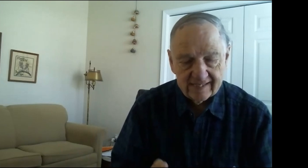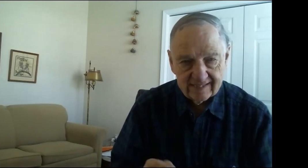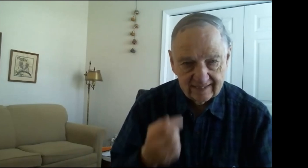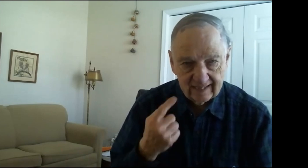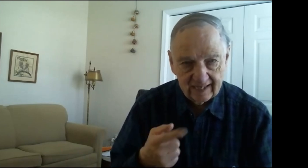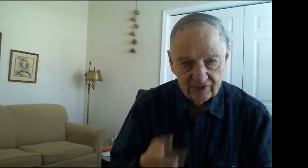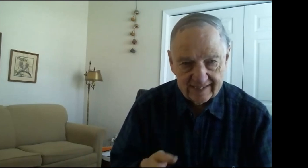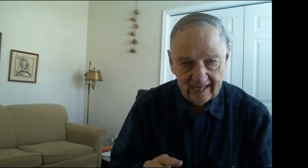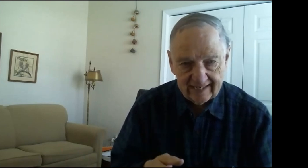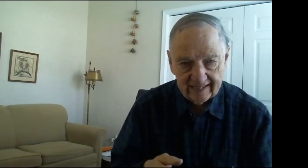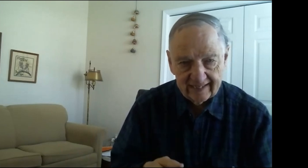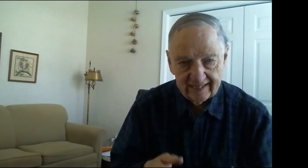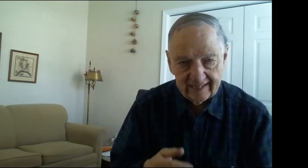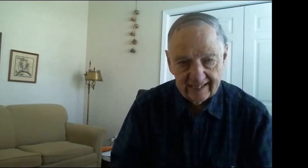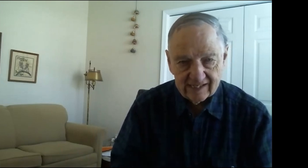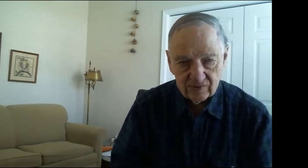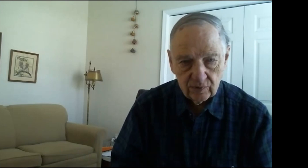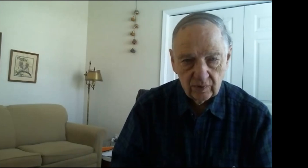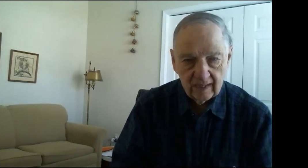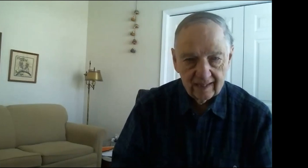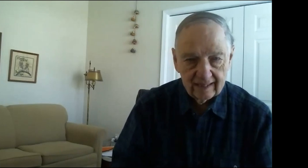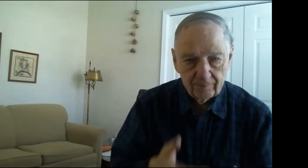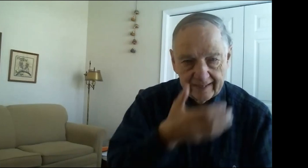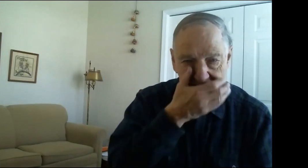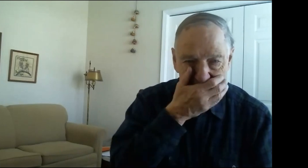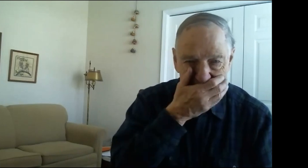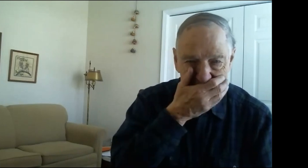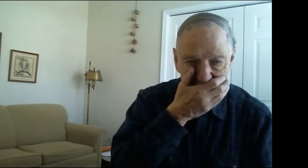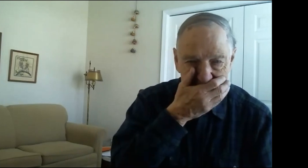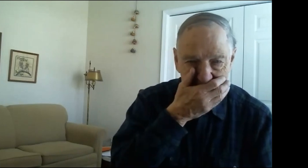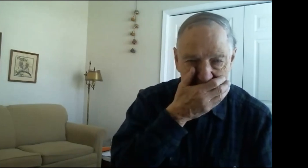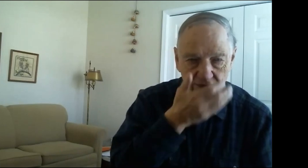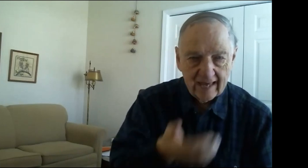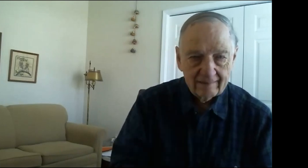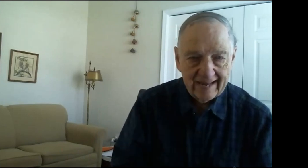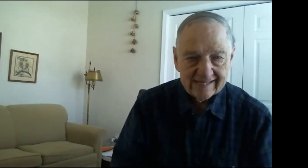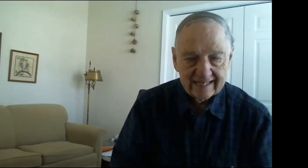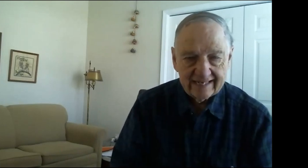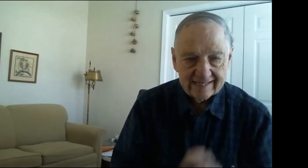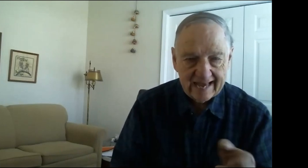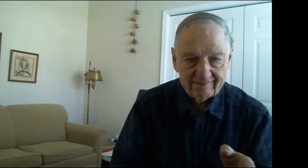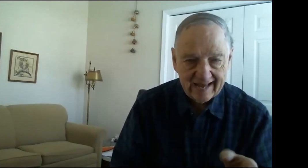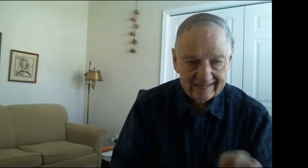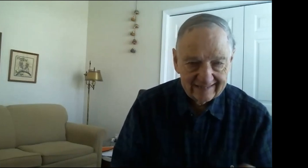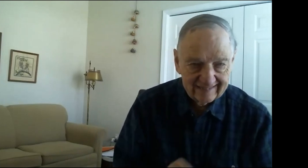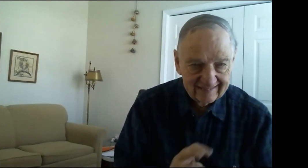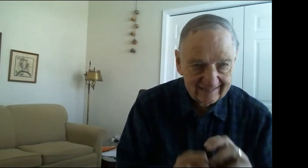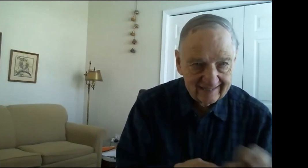his understanding is through lip reading. And so you got a mask and he doesn't have that